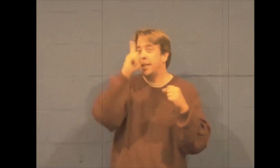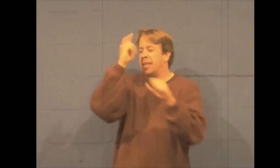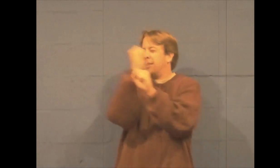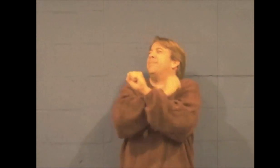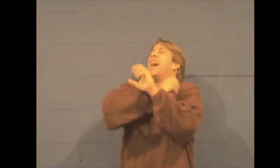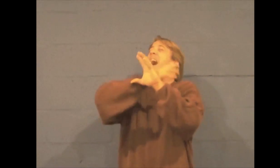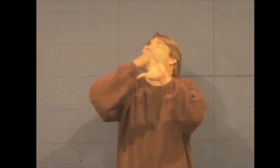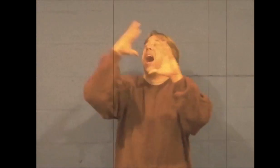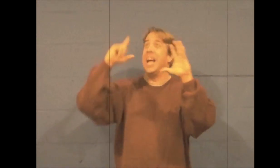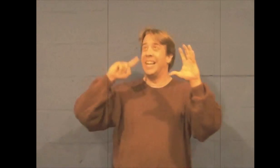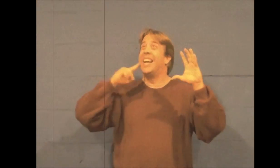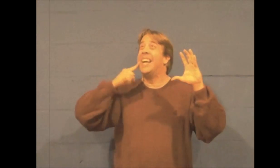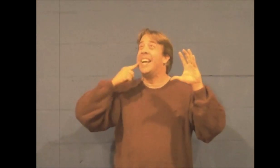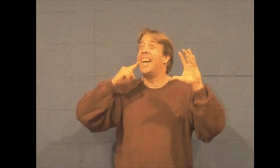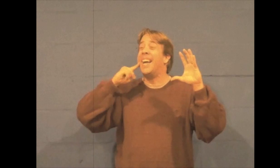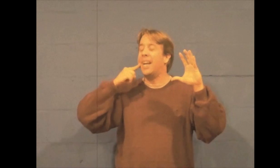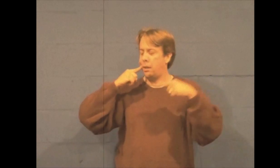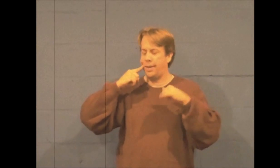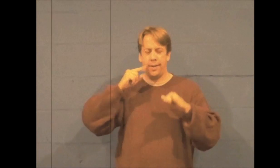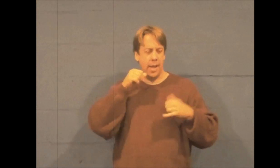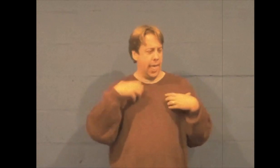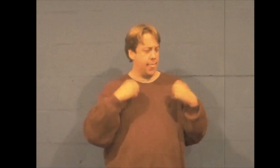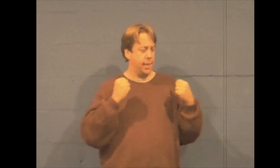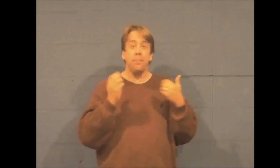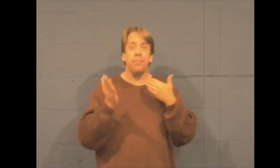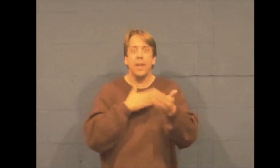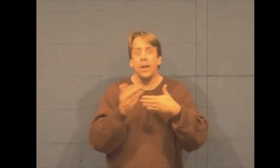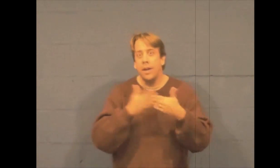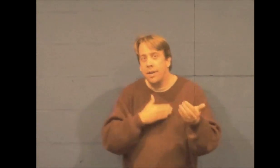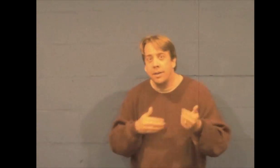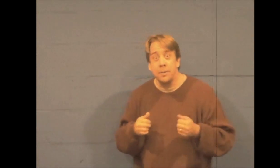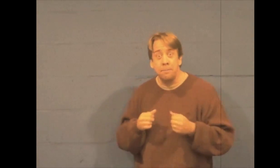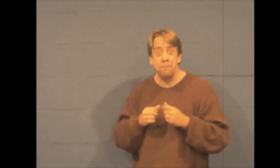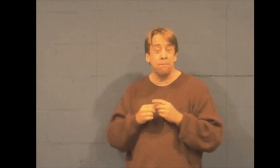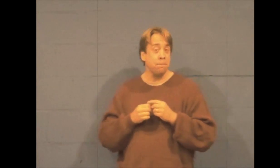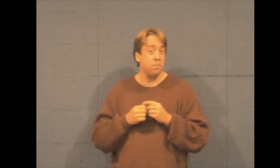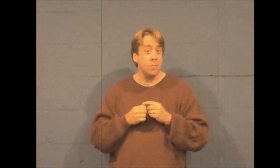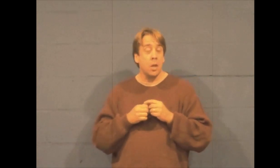food. They were dreaming of healthy things like candy. And